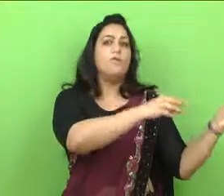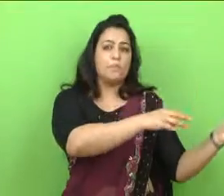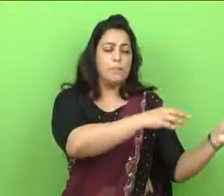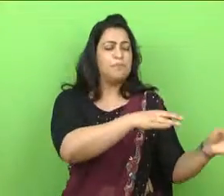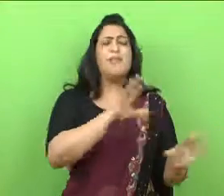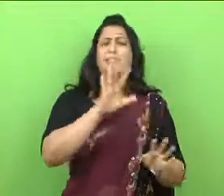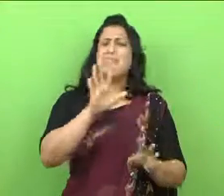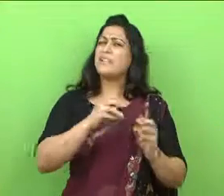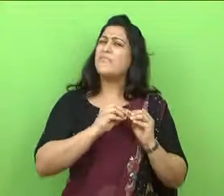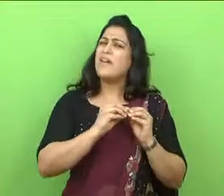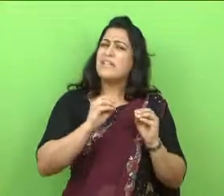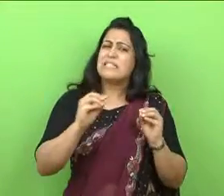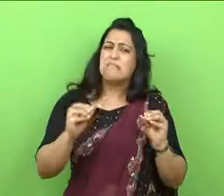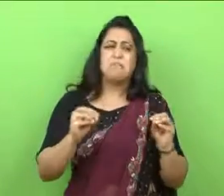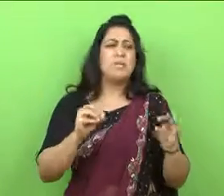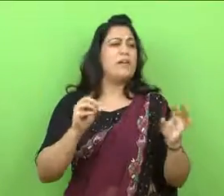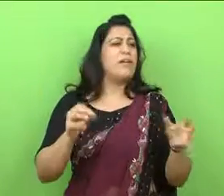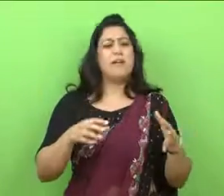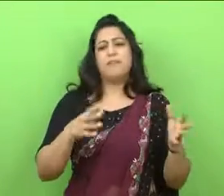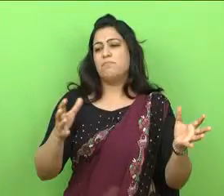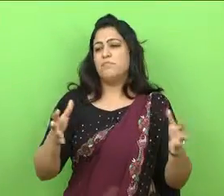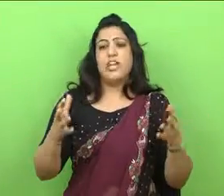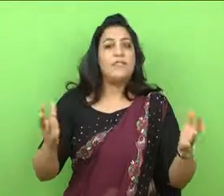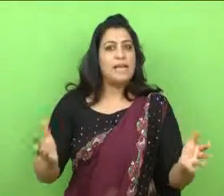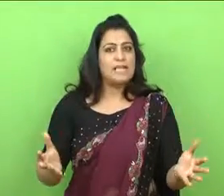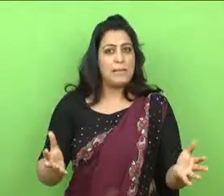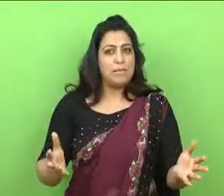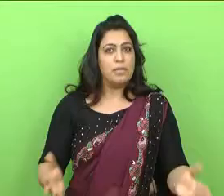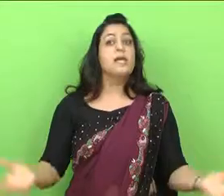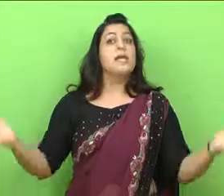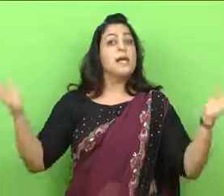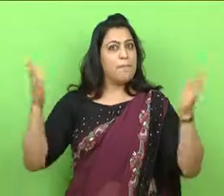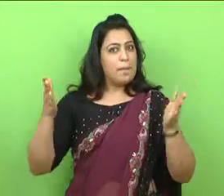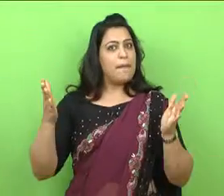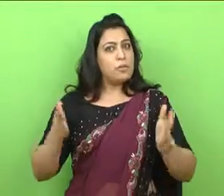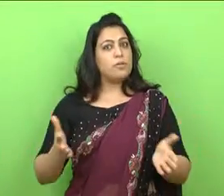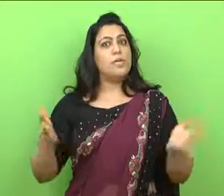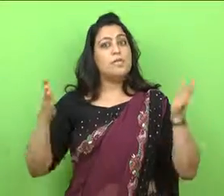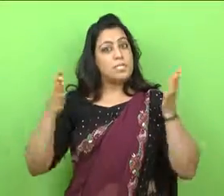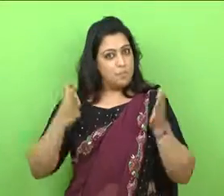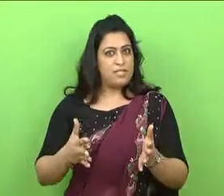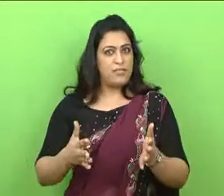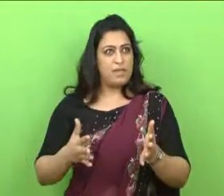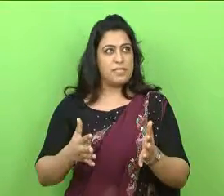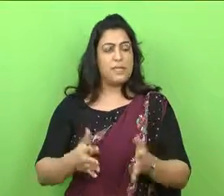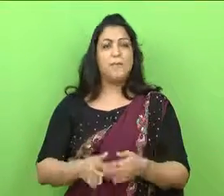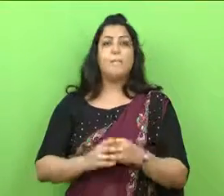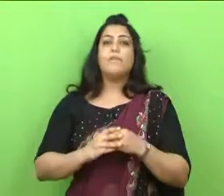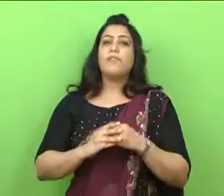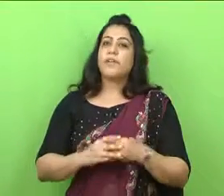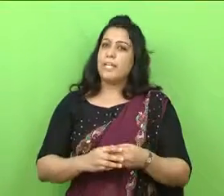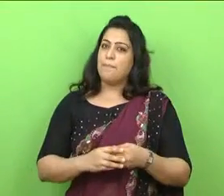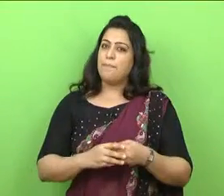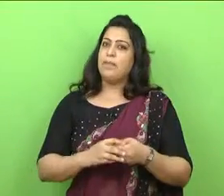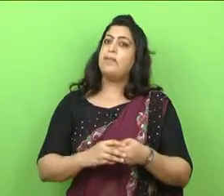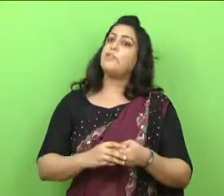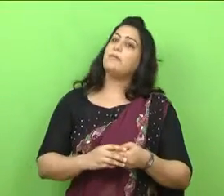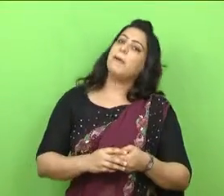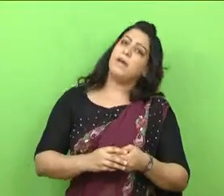woman. This is a very simple or a general example. Coming back to the specifics. For example, a newspaper